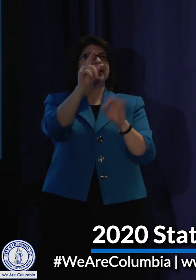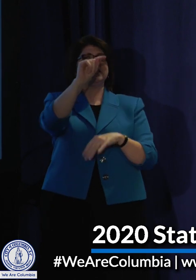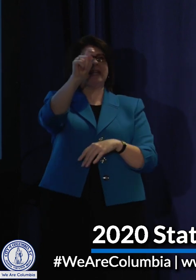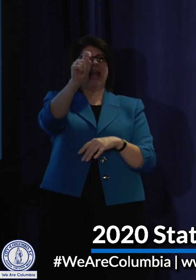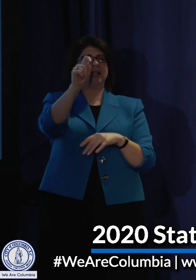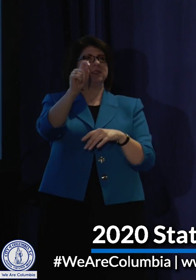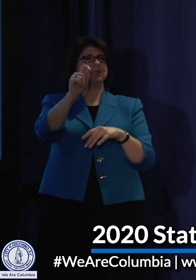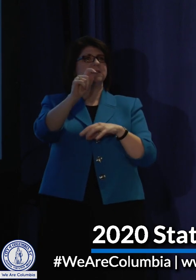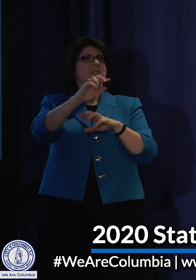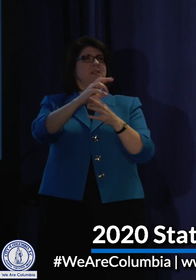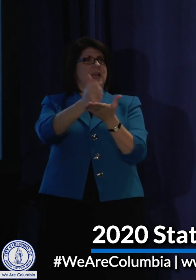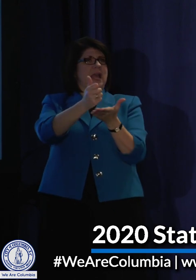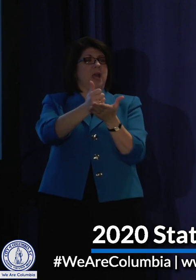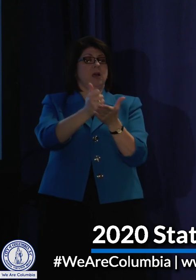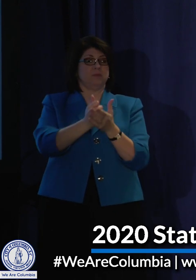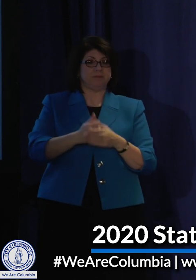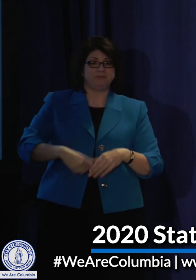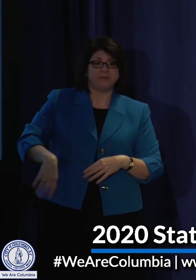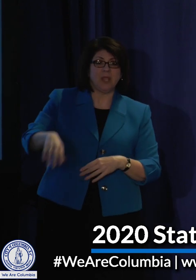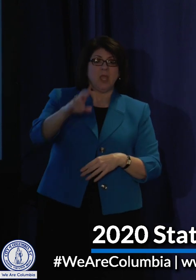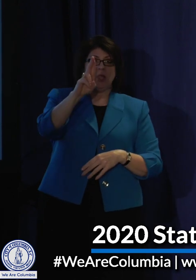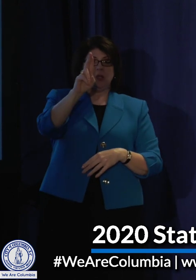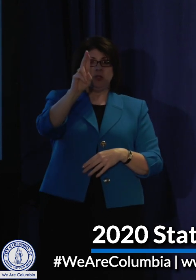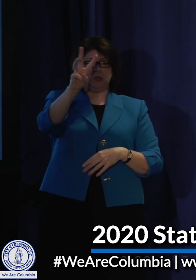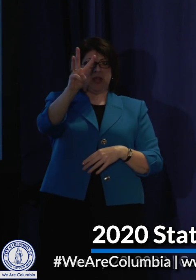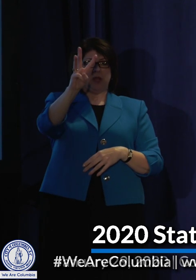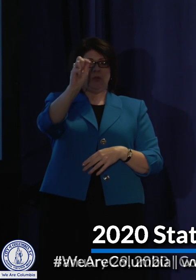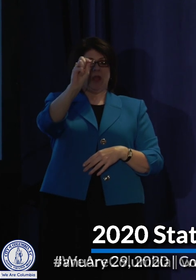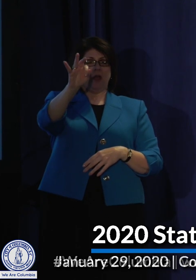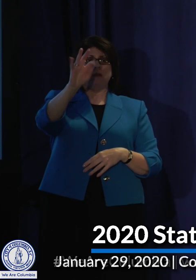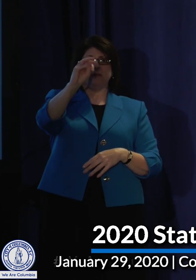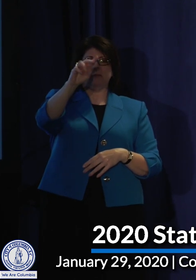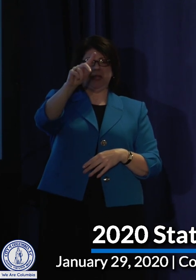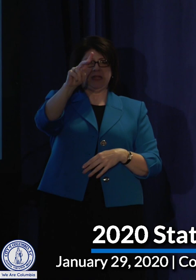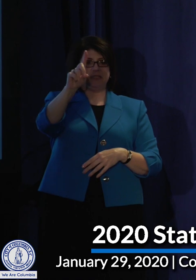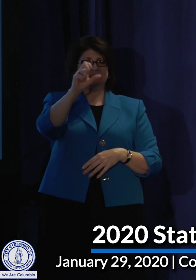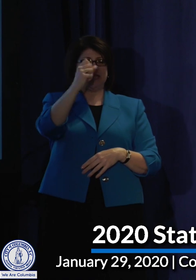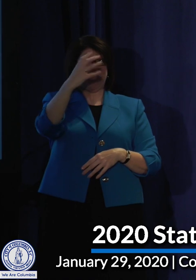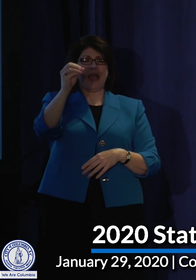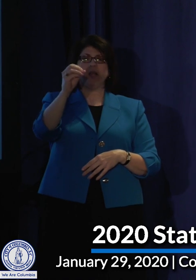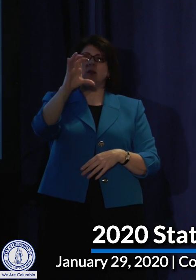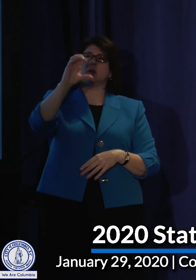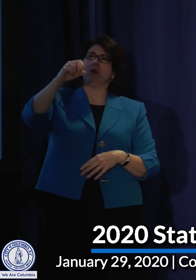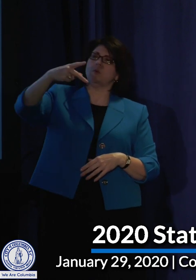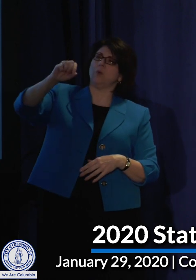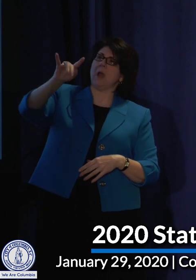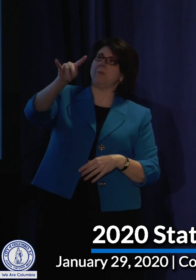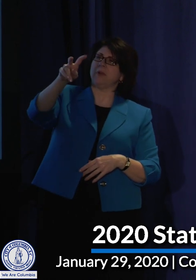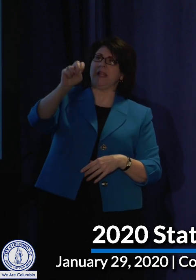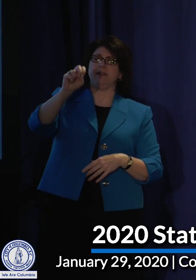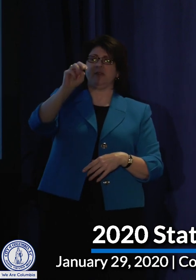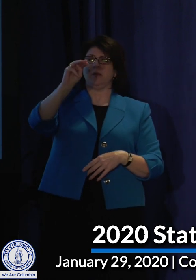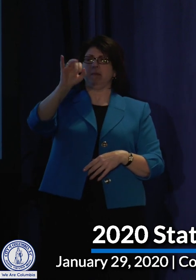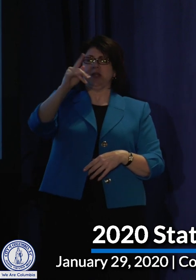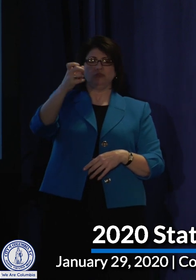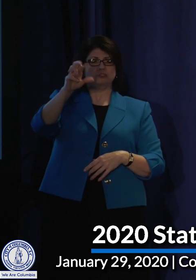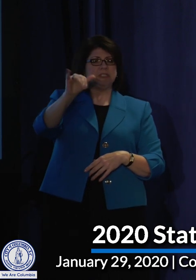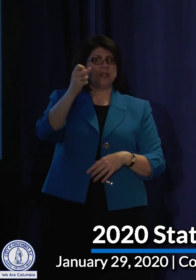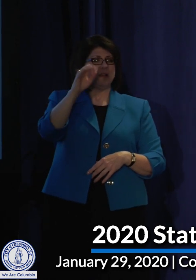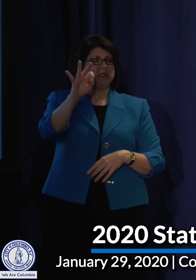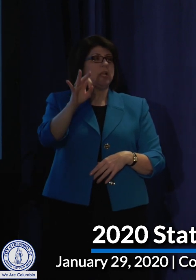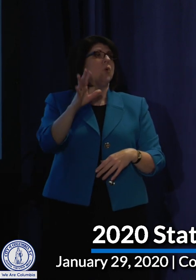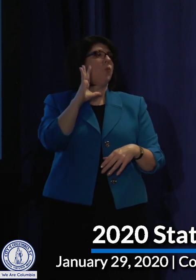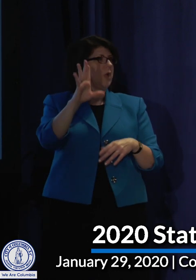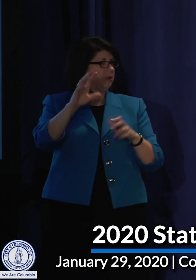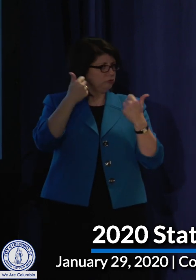Way of the Midlands, the Cooperative Ministry, SC Thrive, been working on the front lines to put money back into citizens' pockets using the